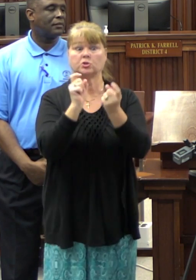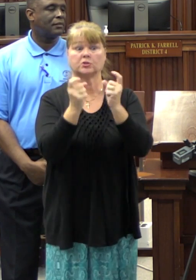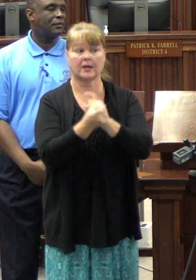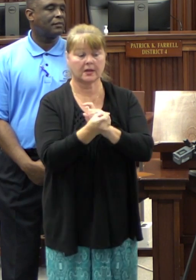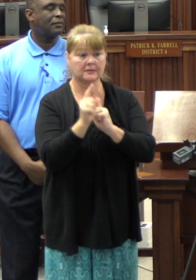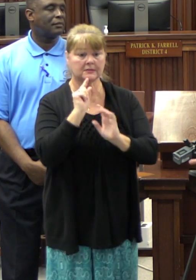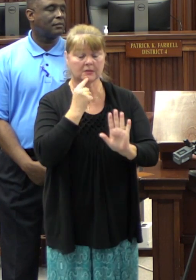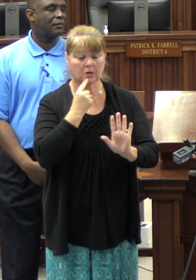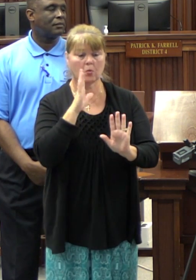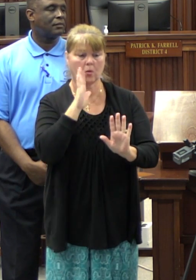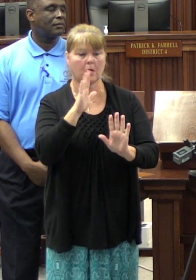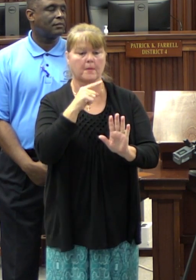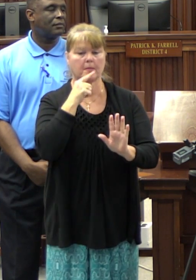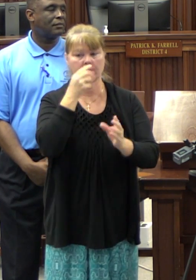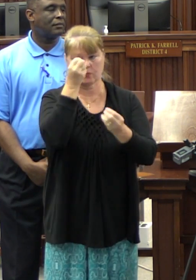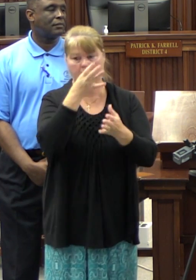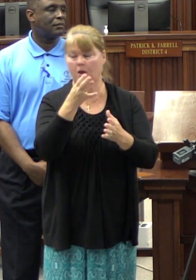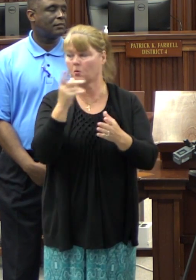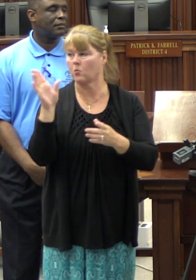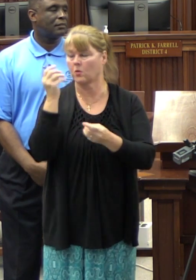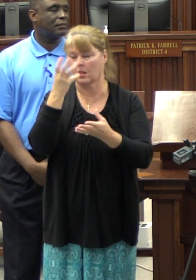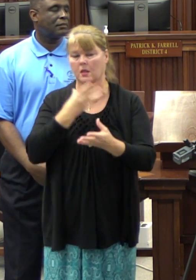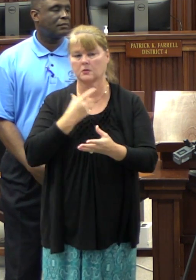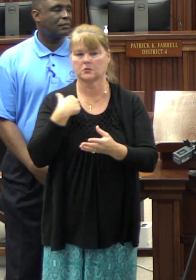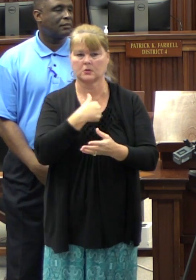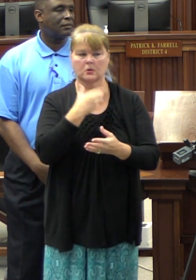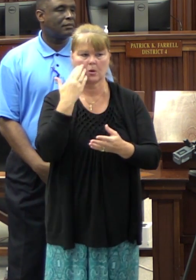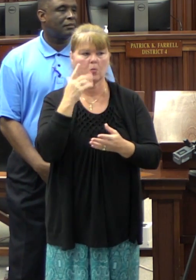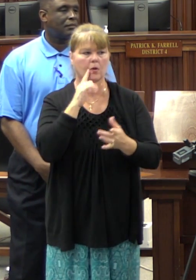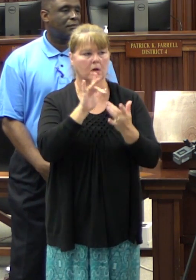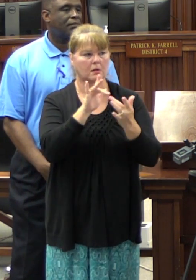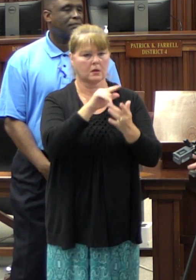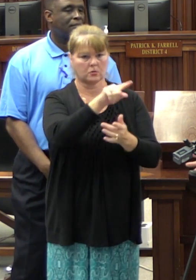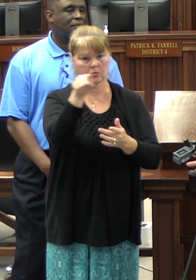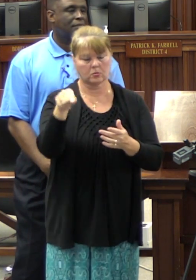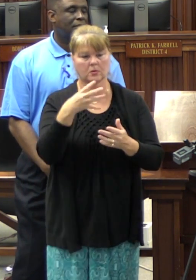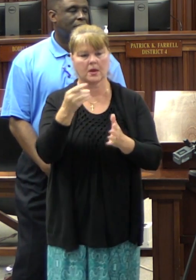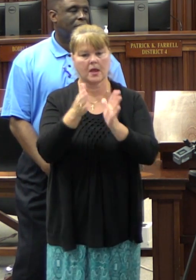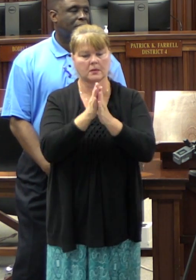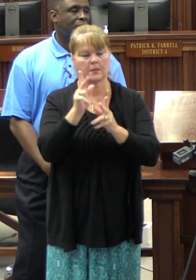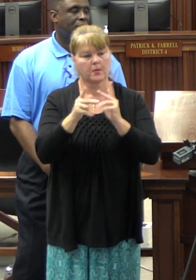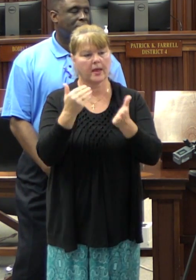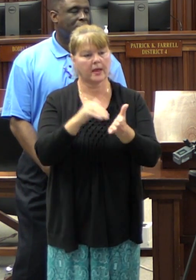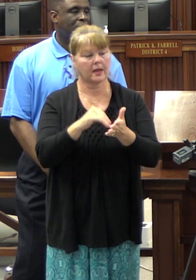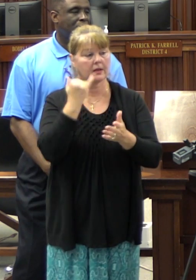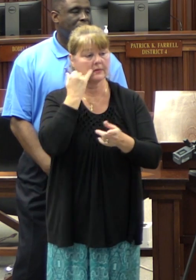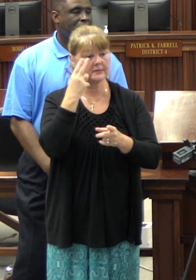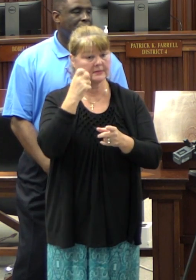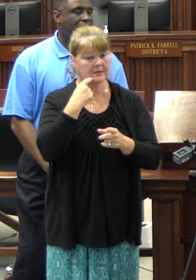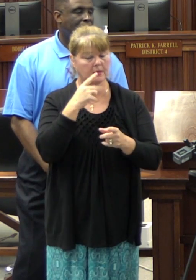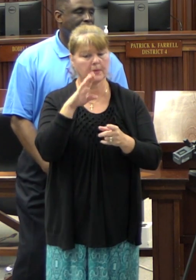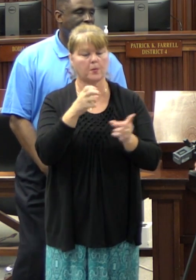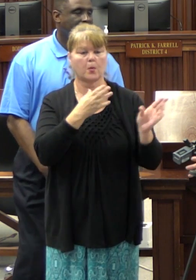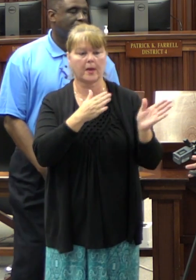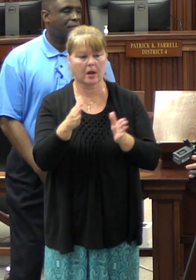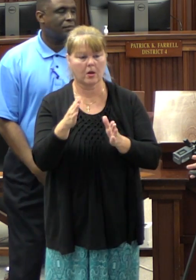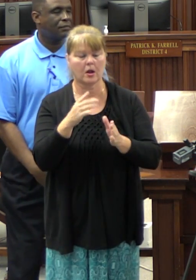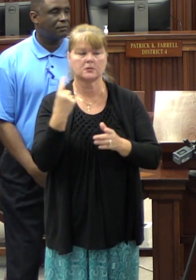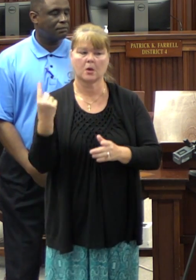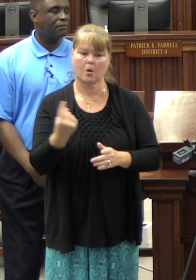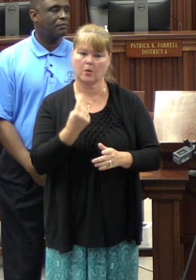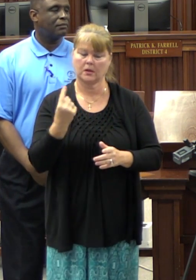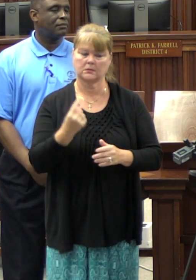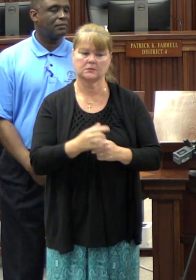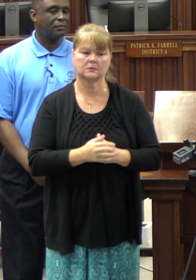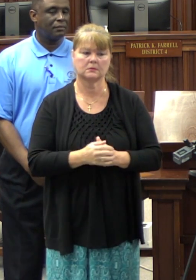so, our public information officer along the scene will be in contact with you. And just ask people again, as Dennis said, to be prepared as